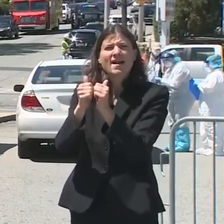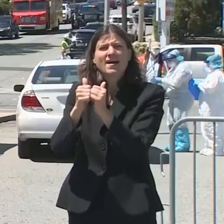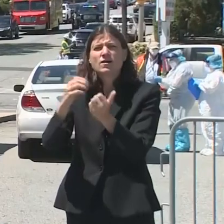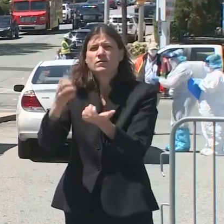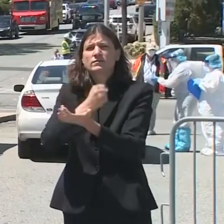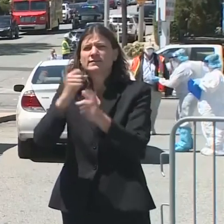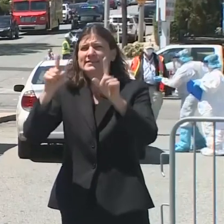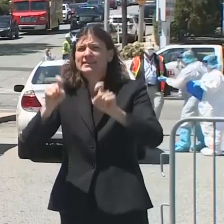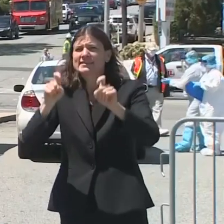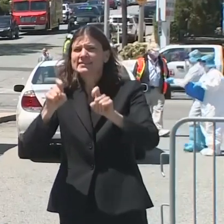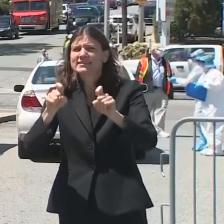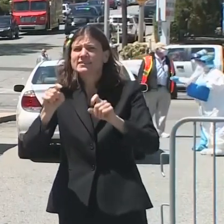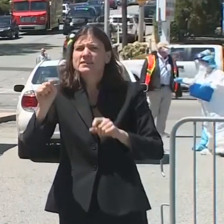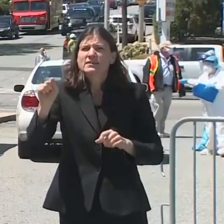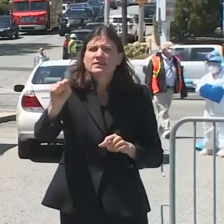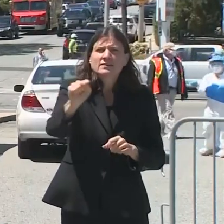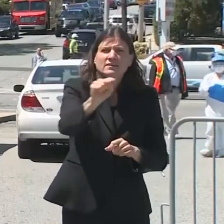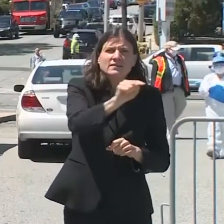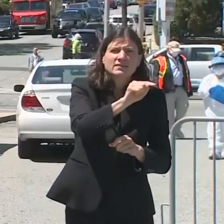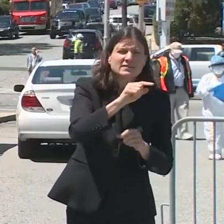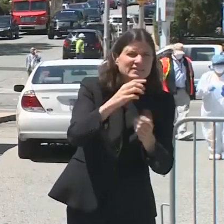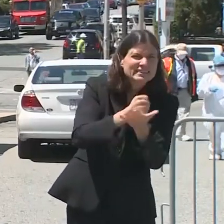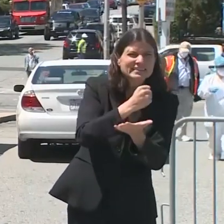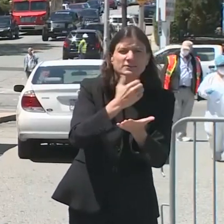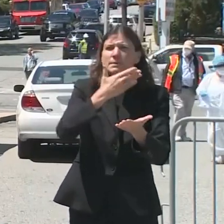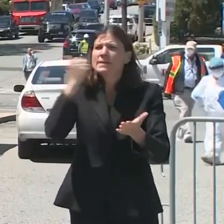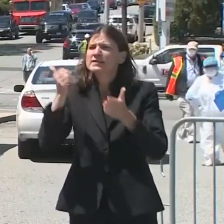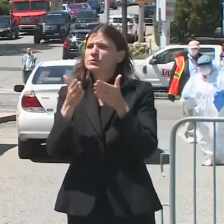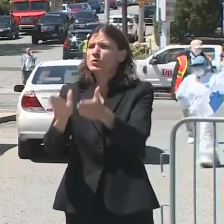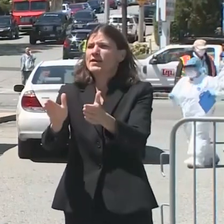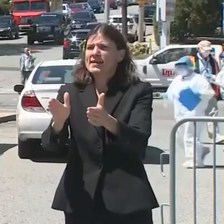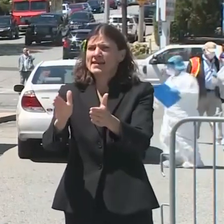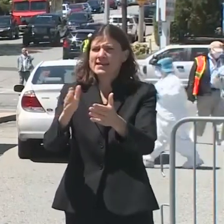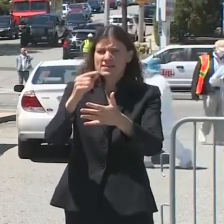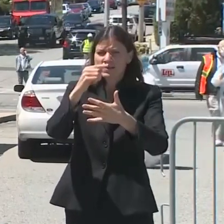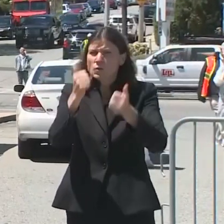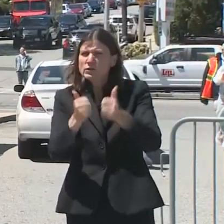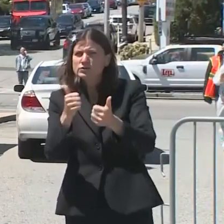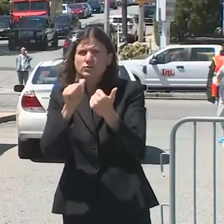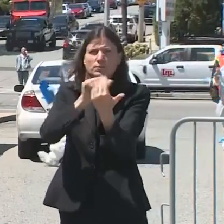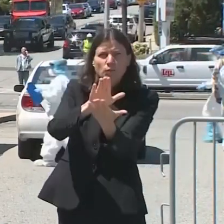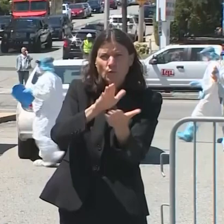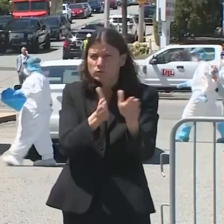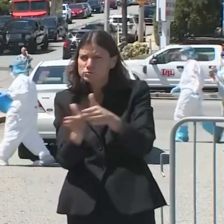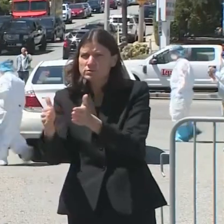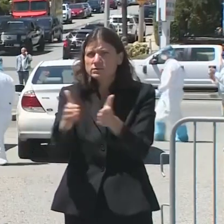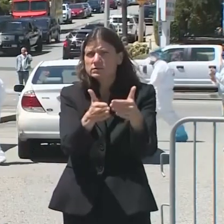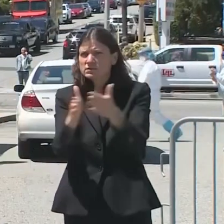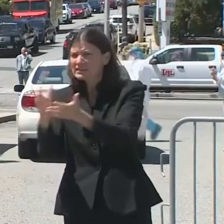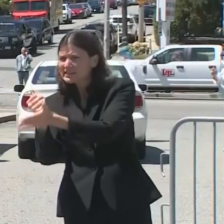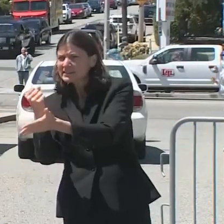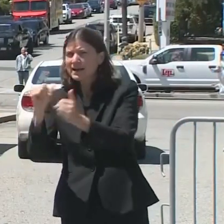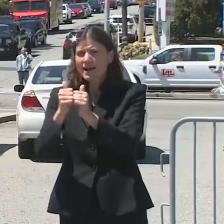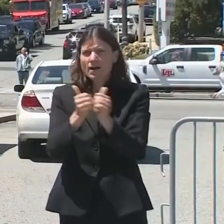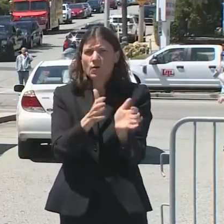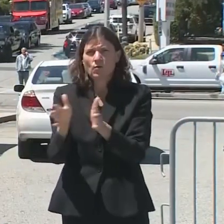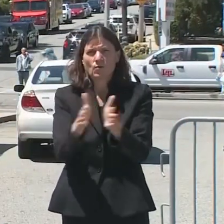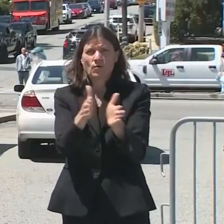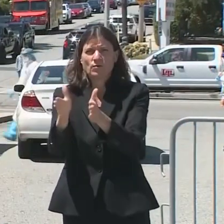testing recommendations for COVID-19 for commercial and clinical labs as well. Those